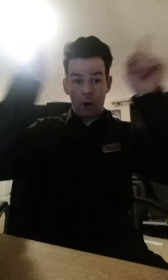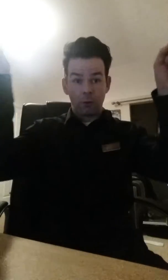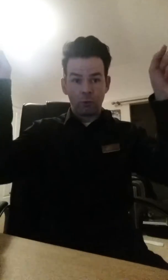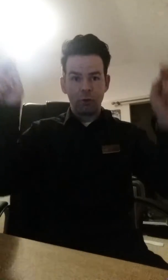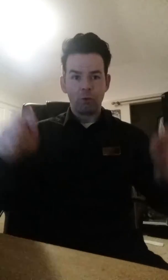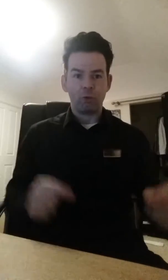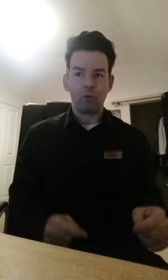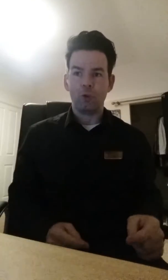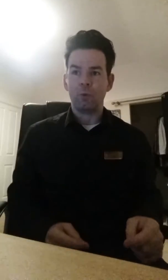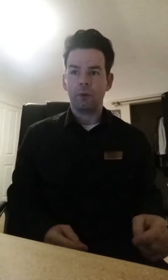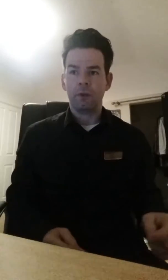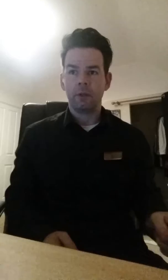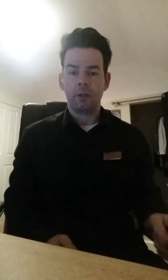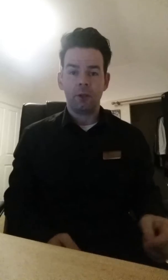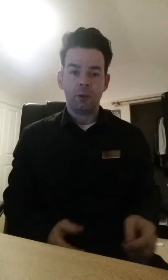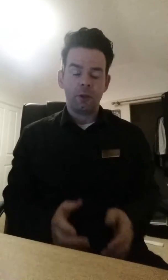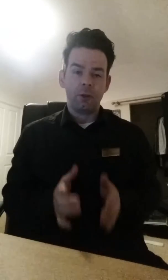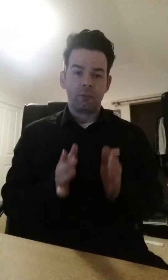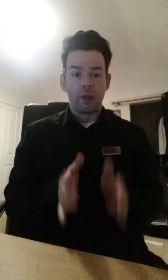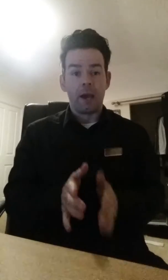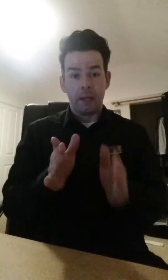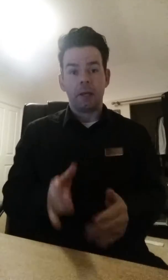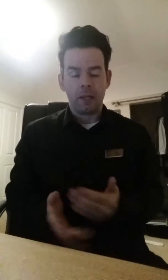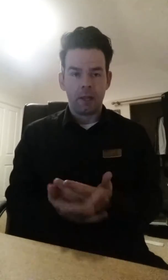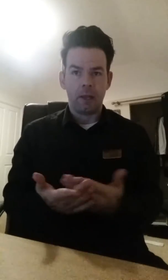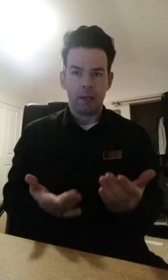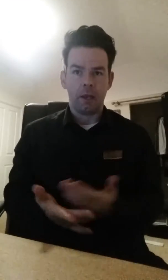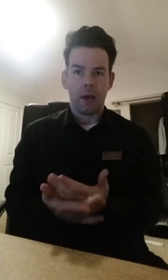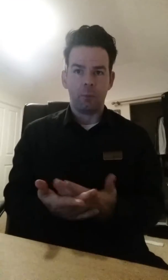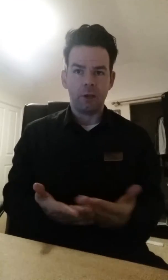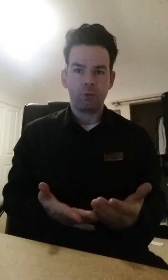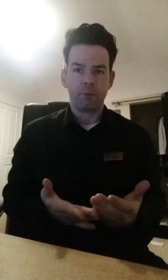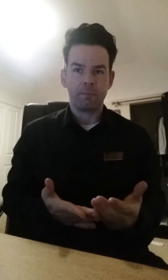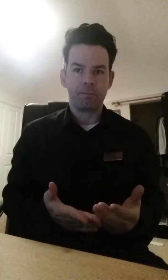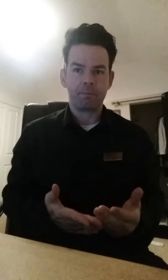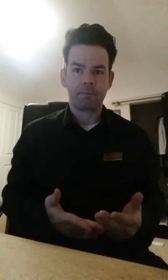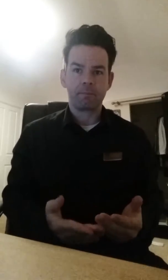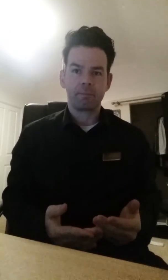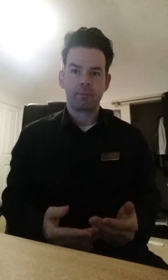can't do sign language